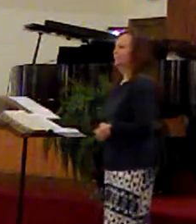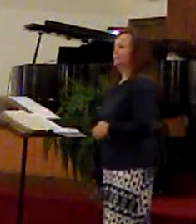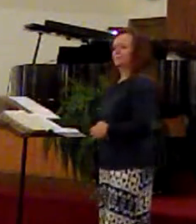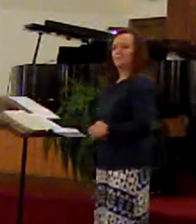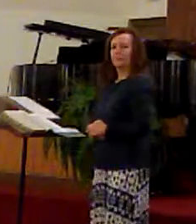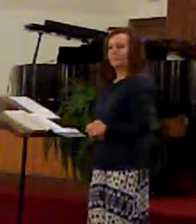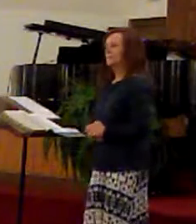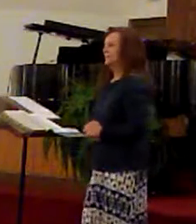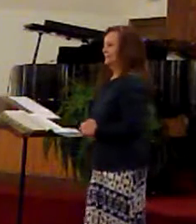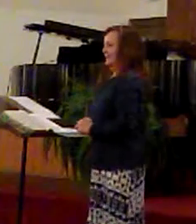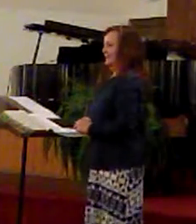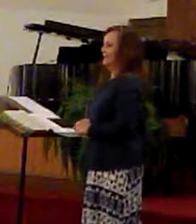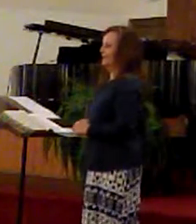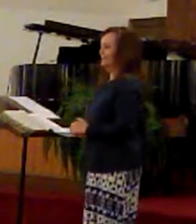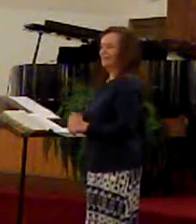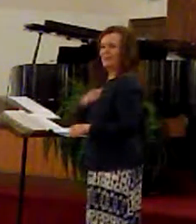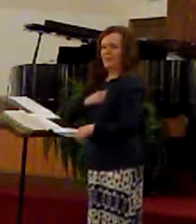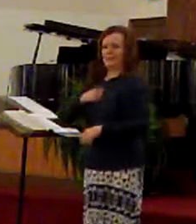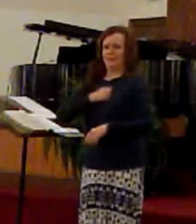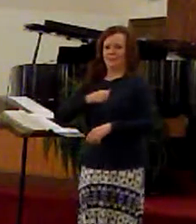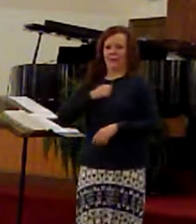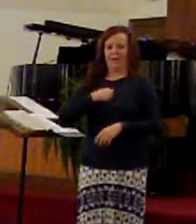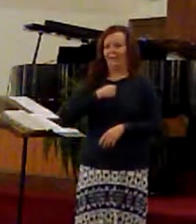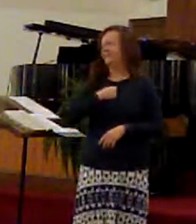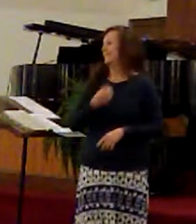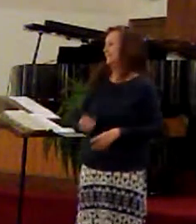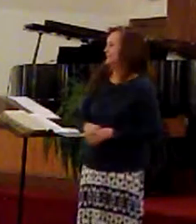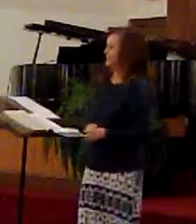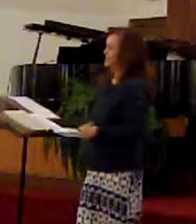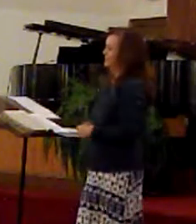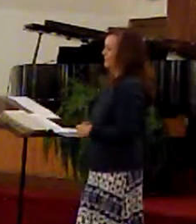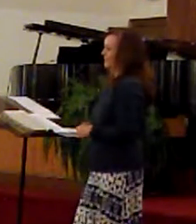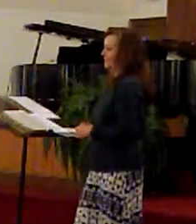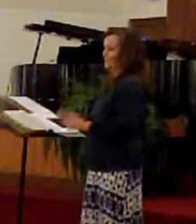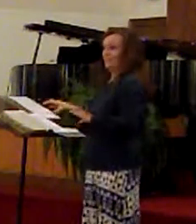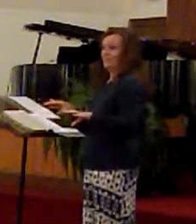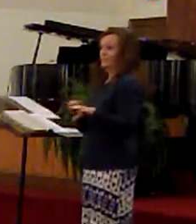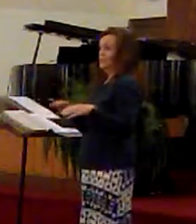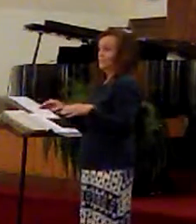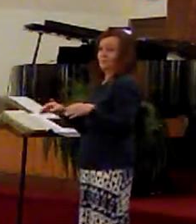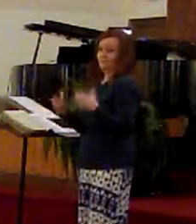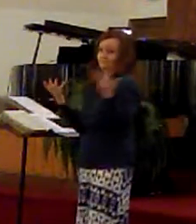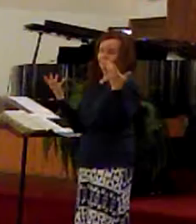spell. Oh, my goodness. Sorry, Miss Jennifer. I don't know what to do with him either.